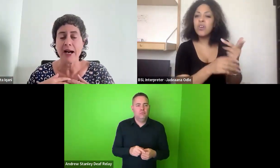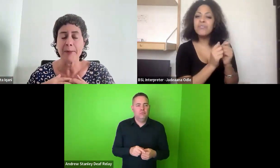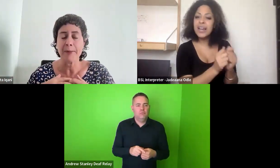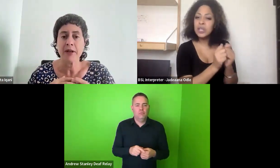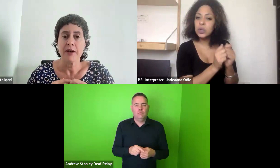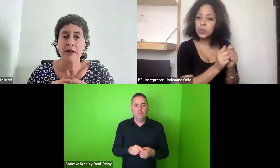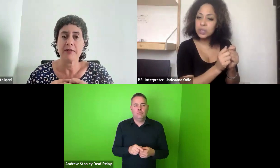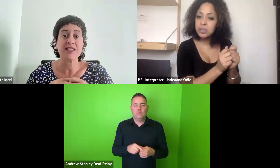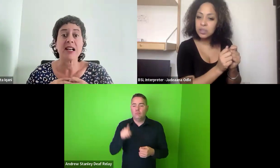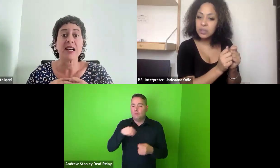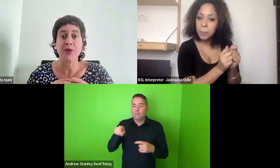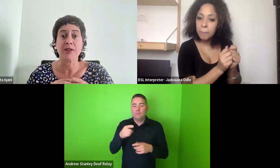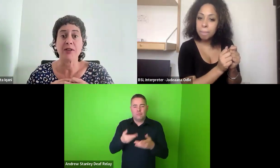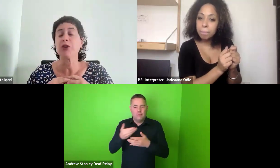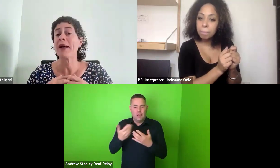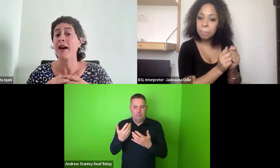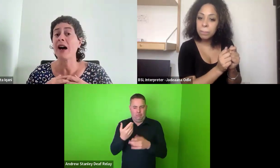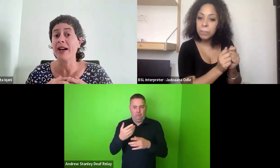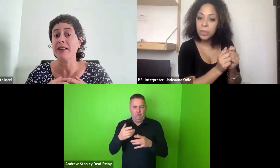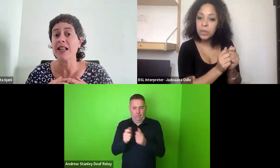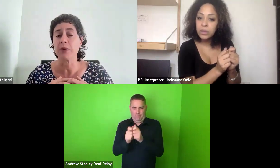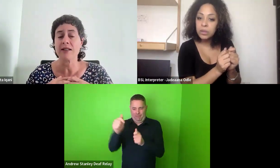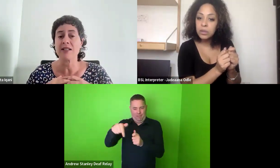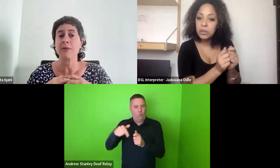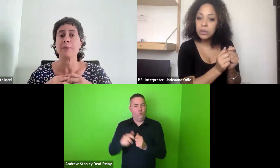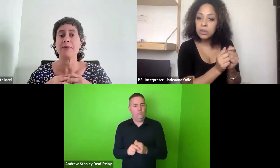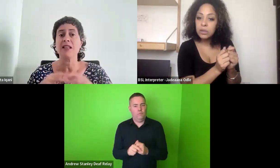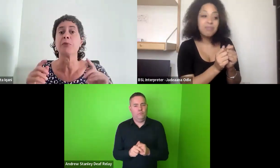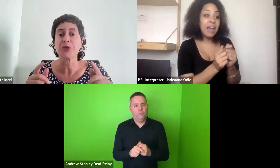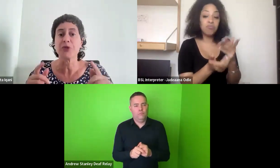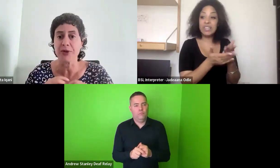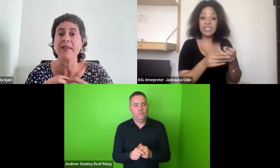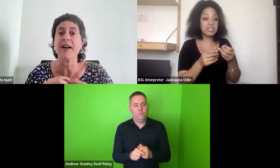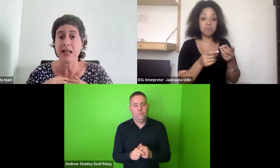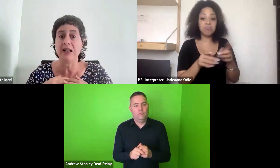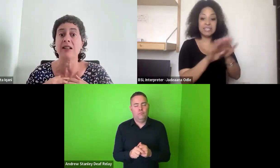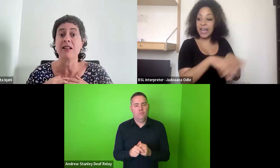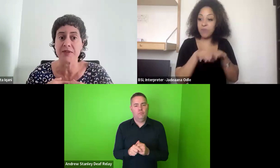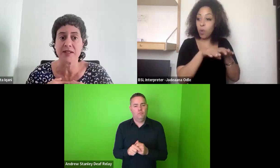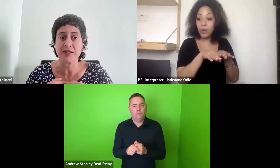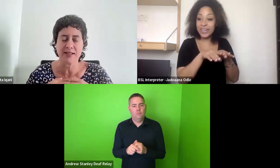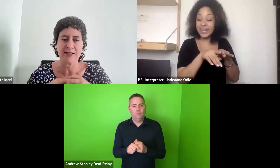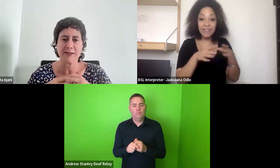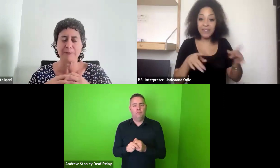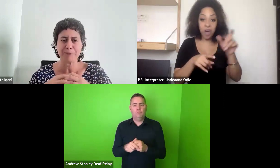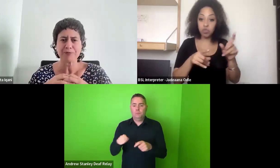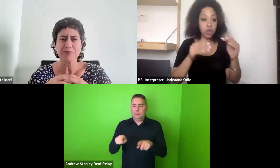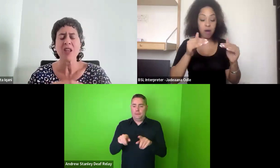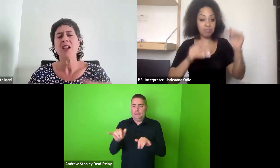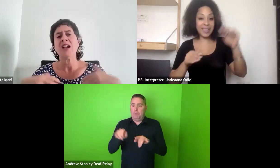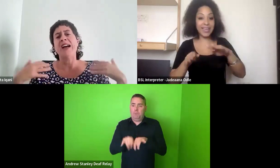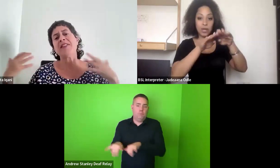most societies around the world, no matter how unequal, and sometimes even more so in the highly unequal